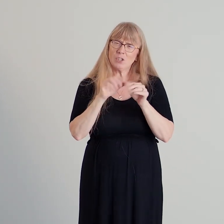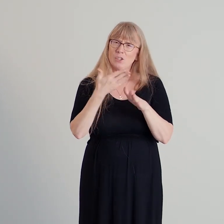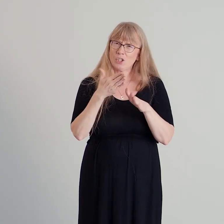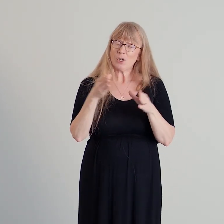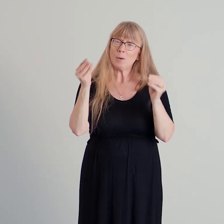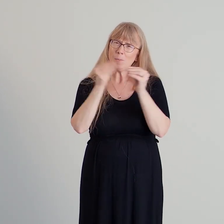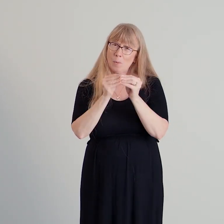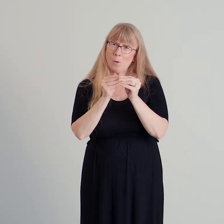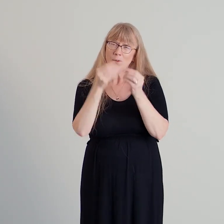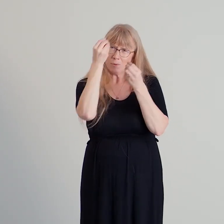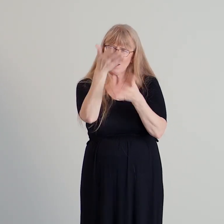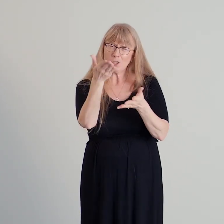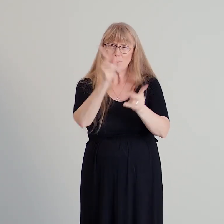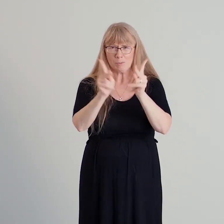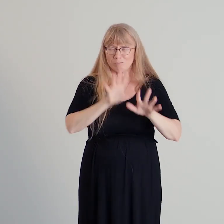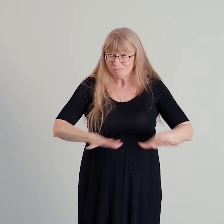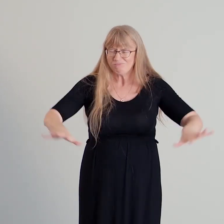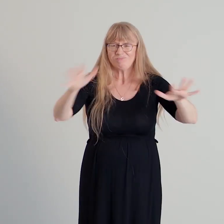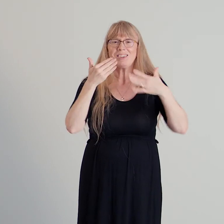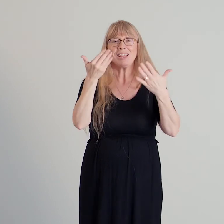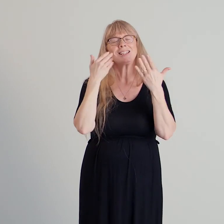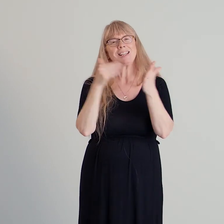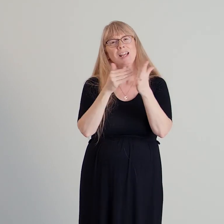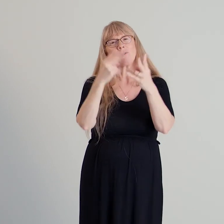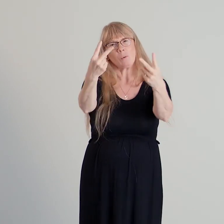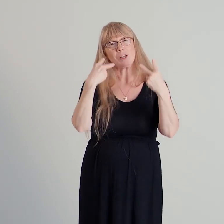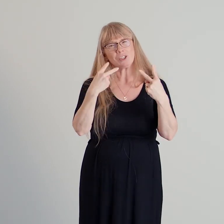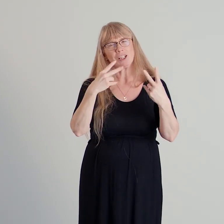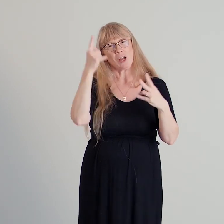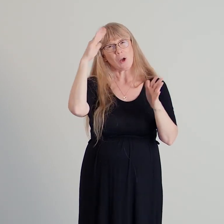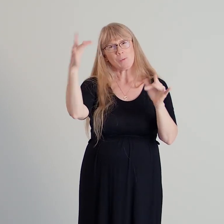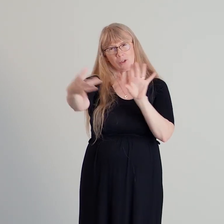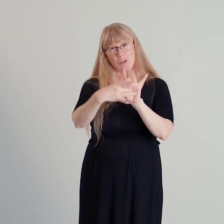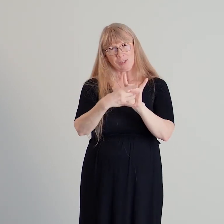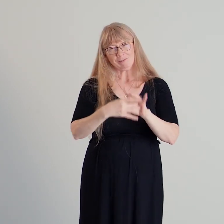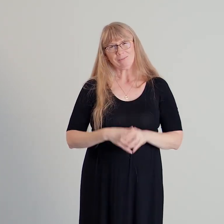content to more people. Thanks again for watching, and we hope you'll join us again soon.